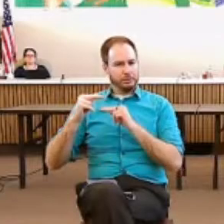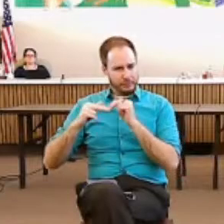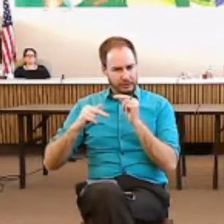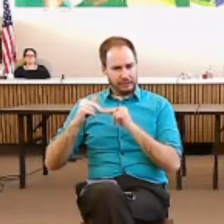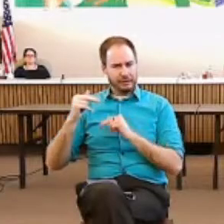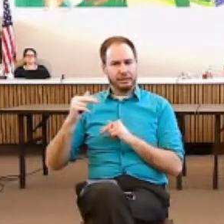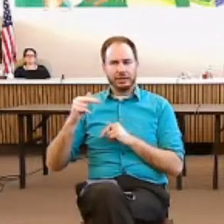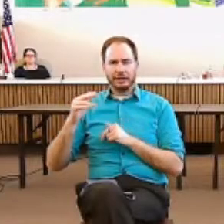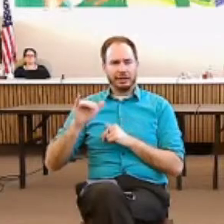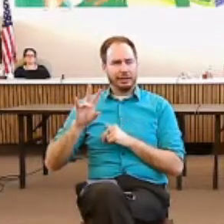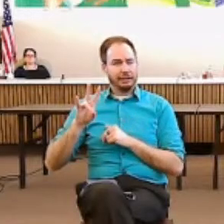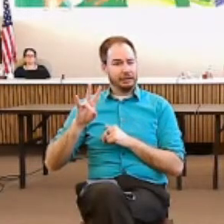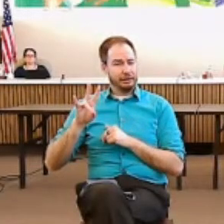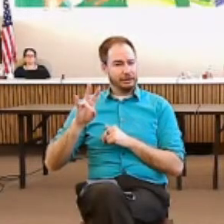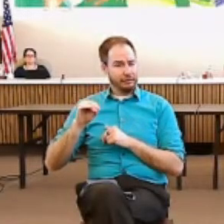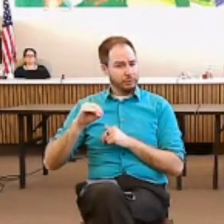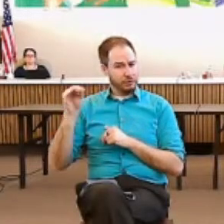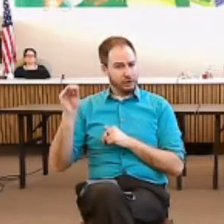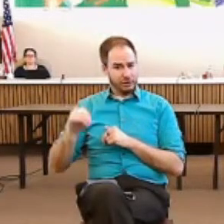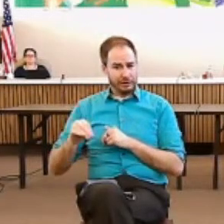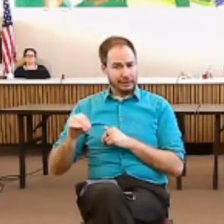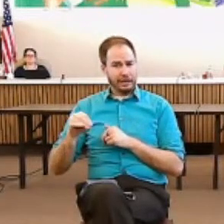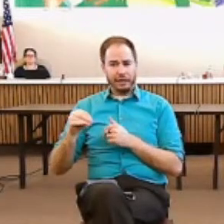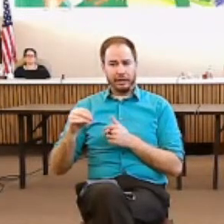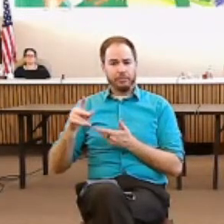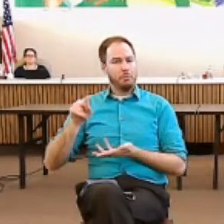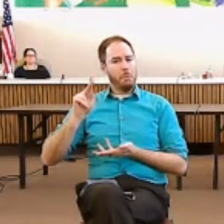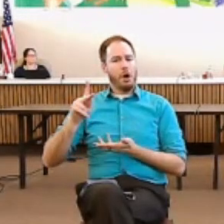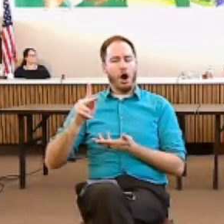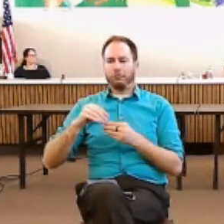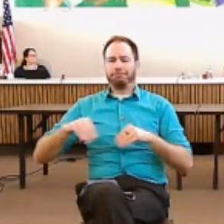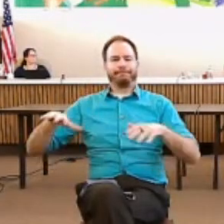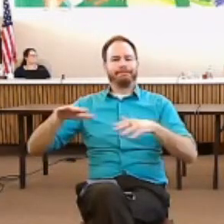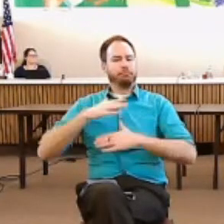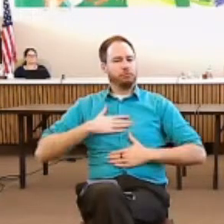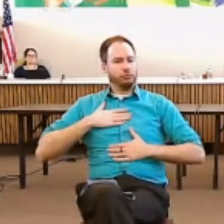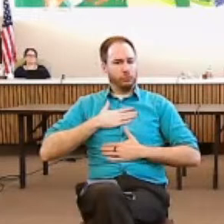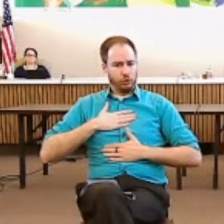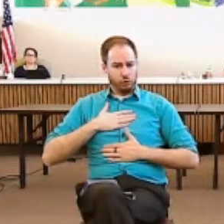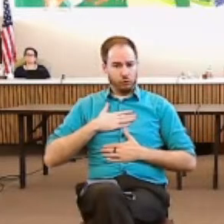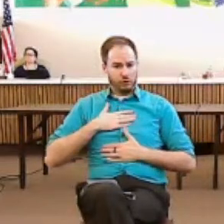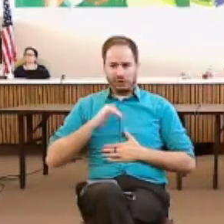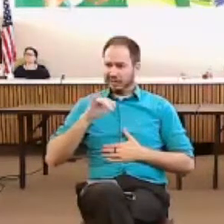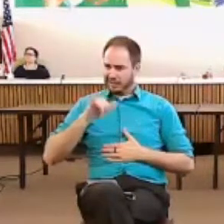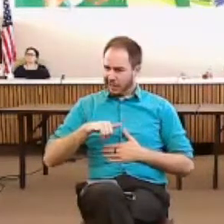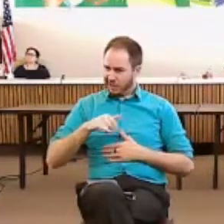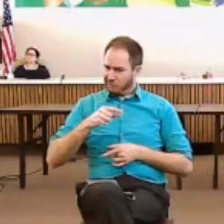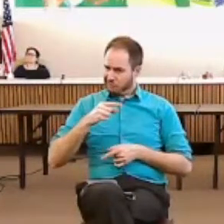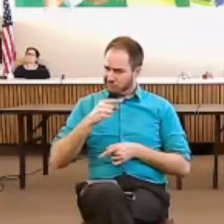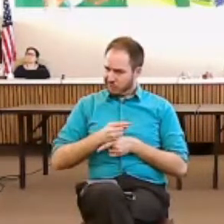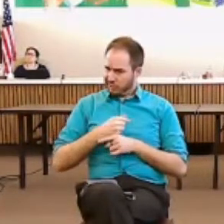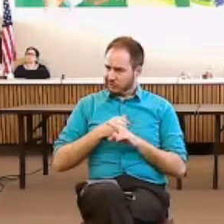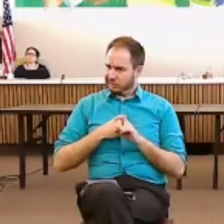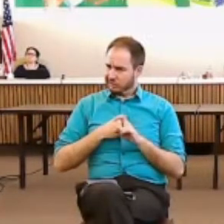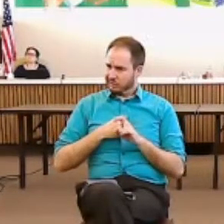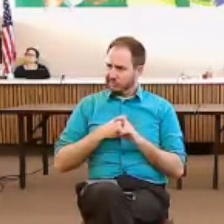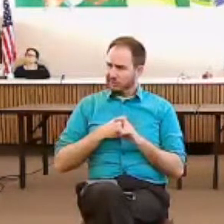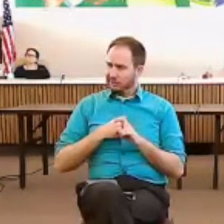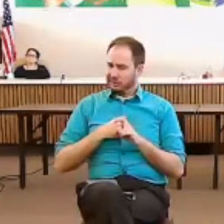buildings and 70% park-like settings. Is that still true as